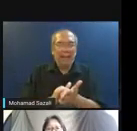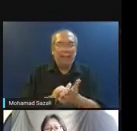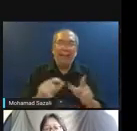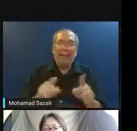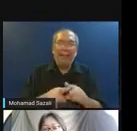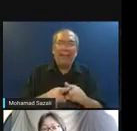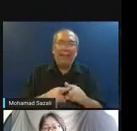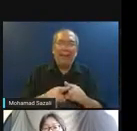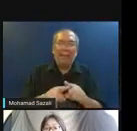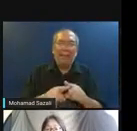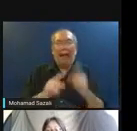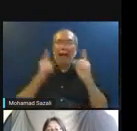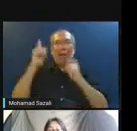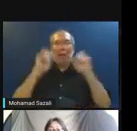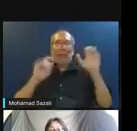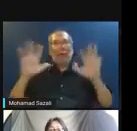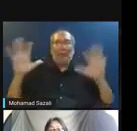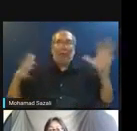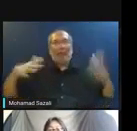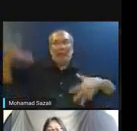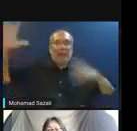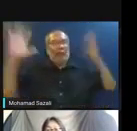like a pantomime.